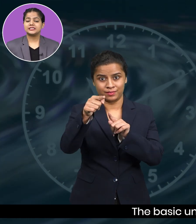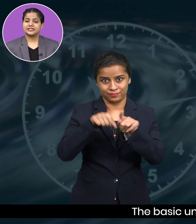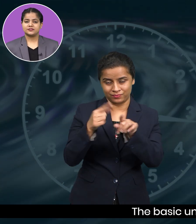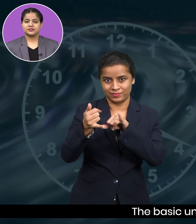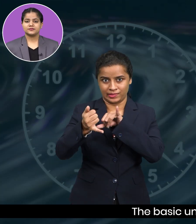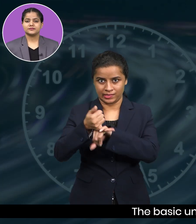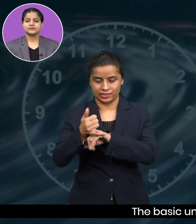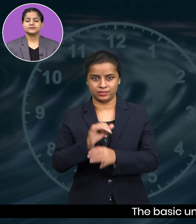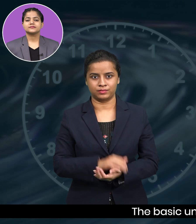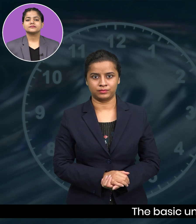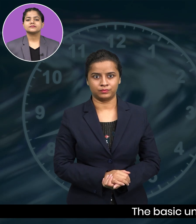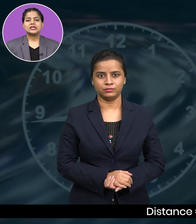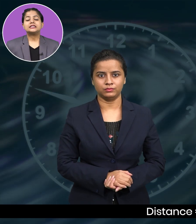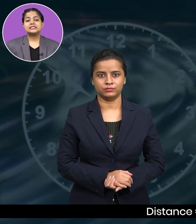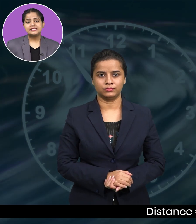per second.